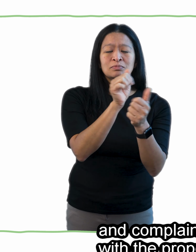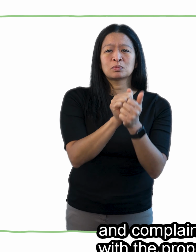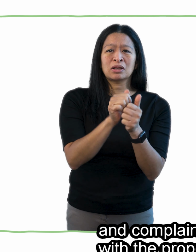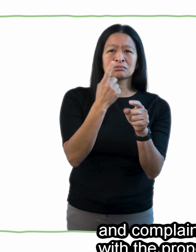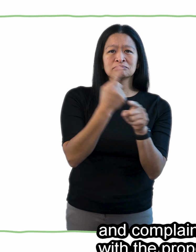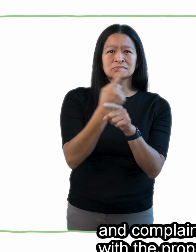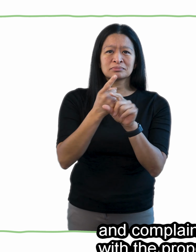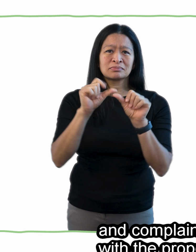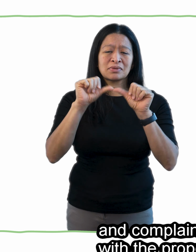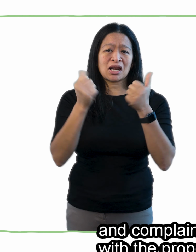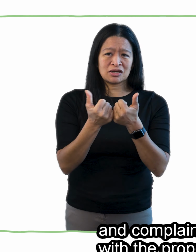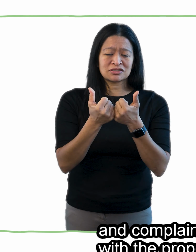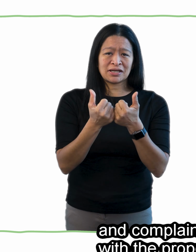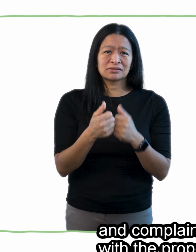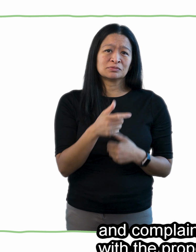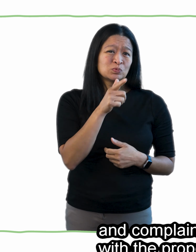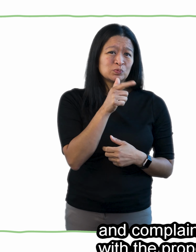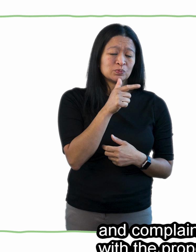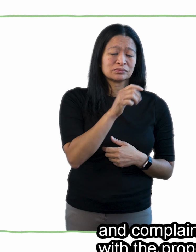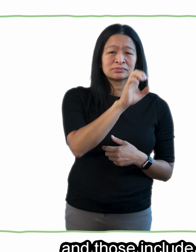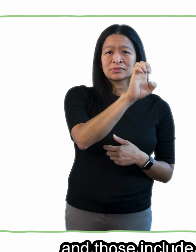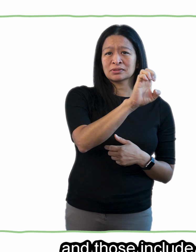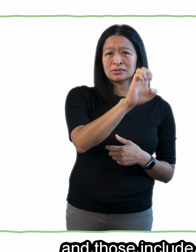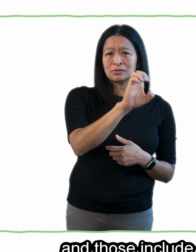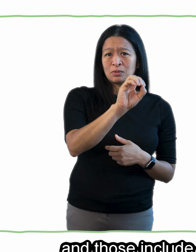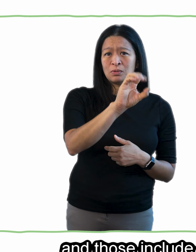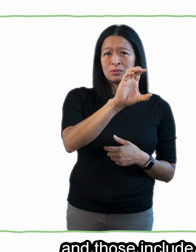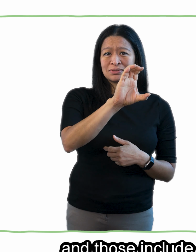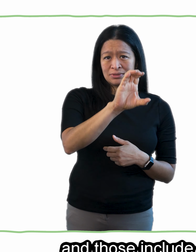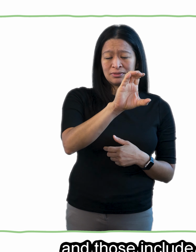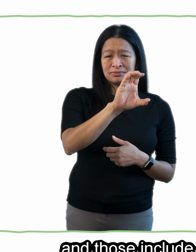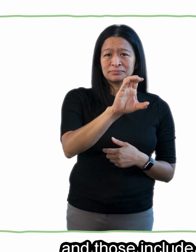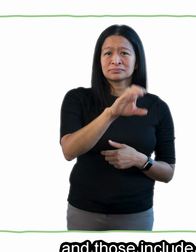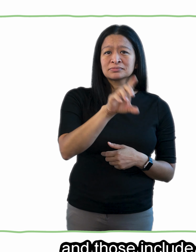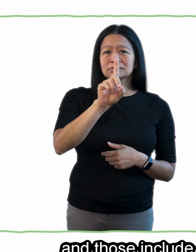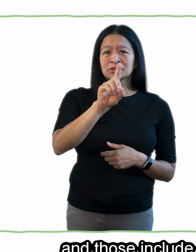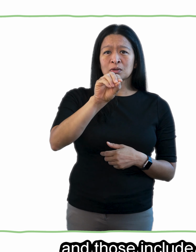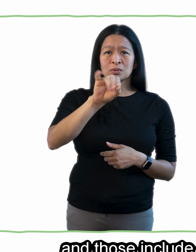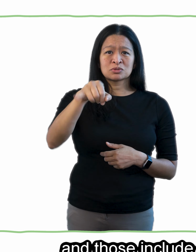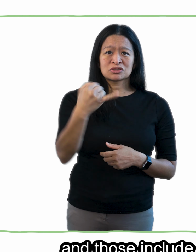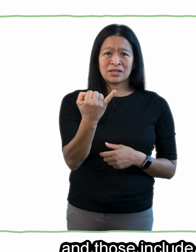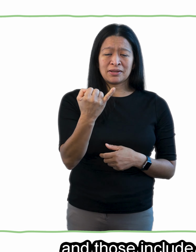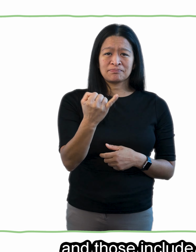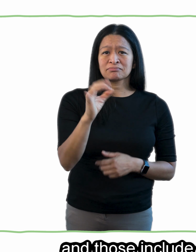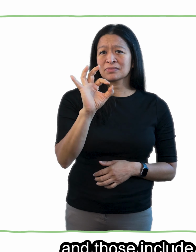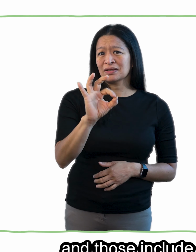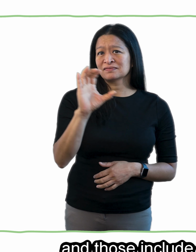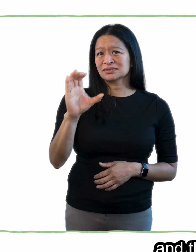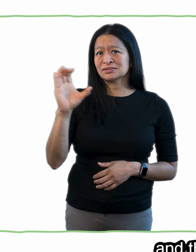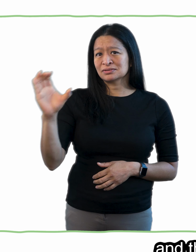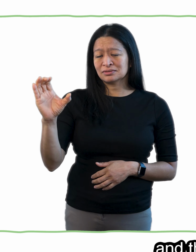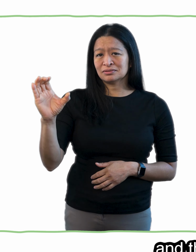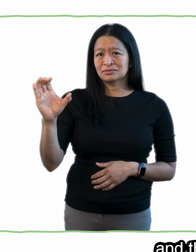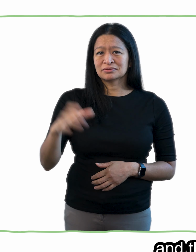filed with the proper agency. And those include the EEOC, the DOJ, and the FCC.